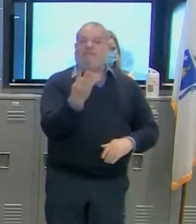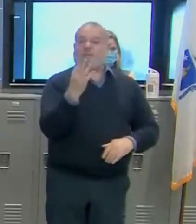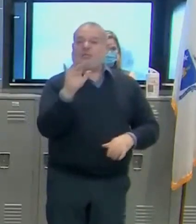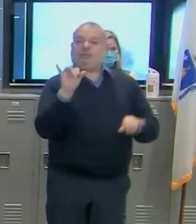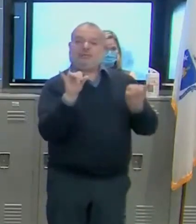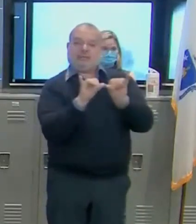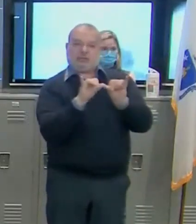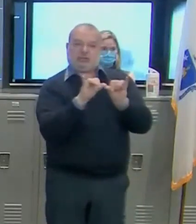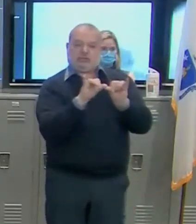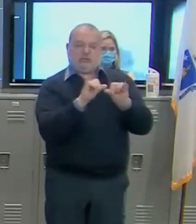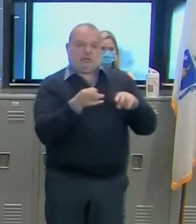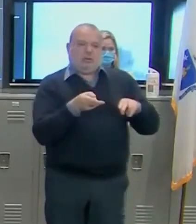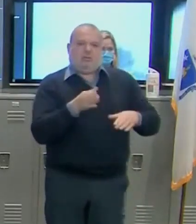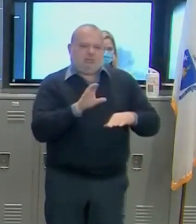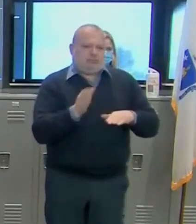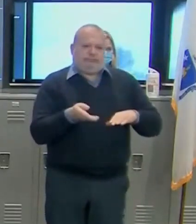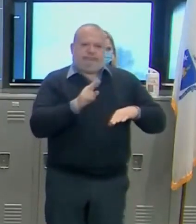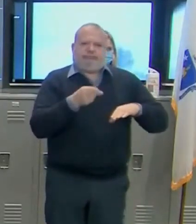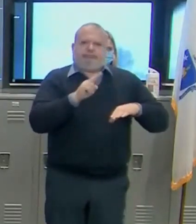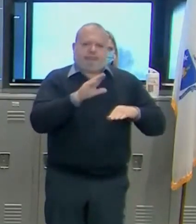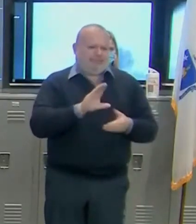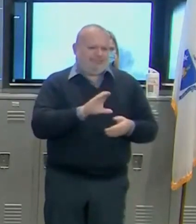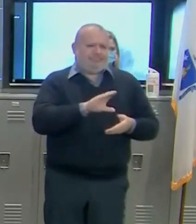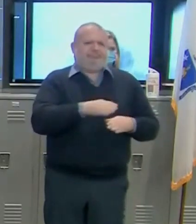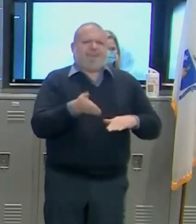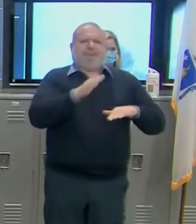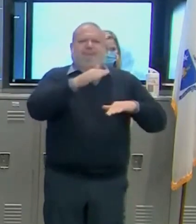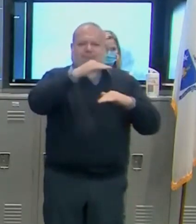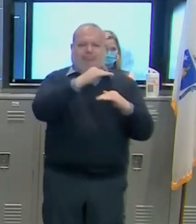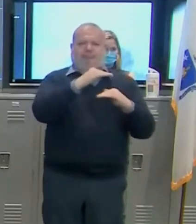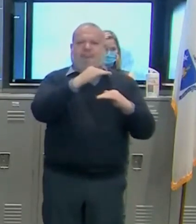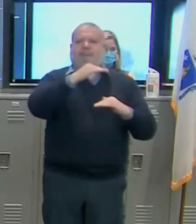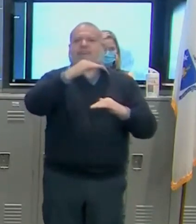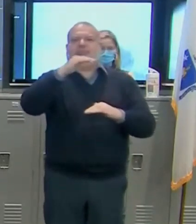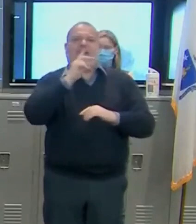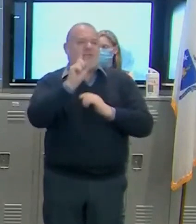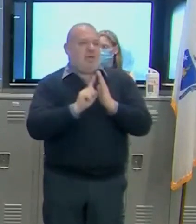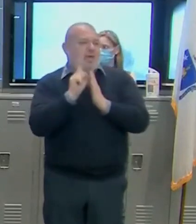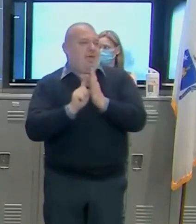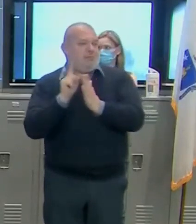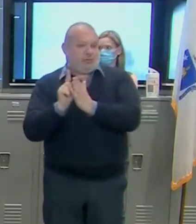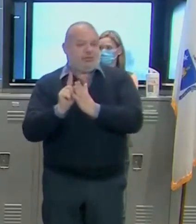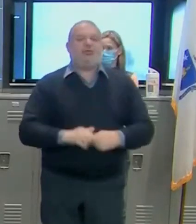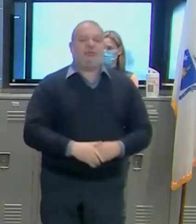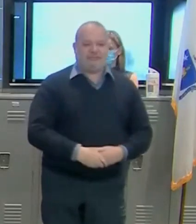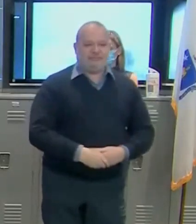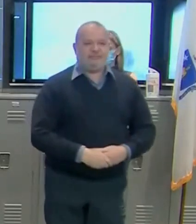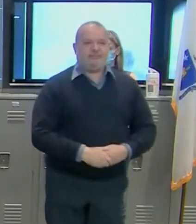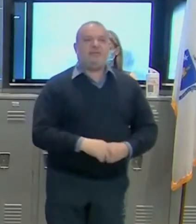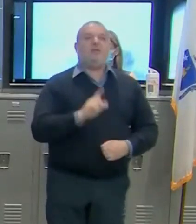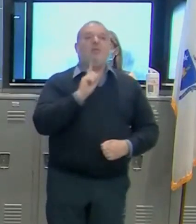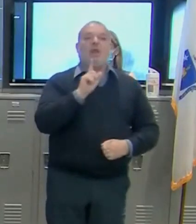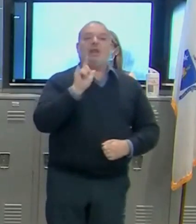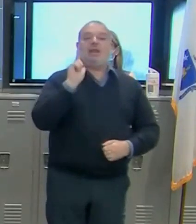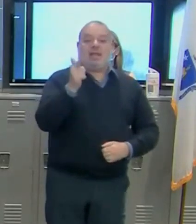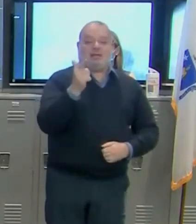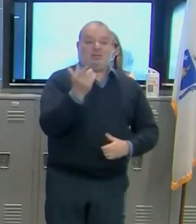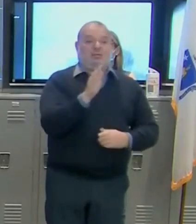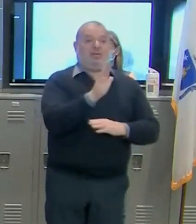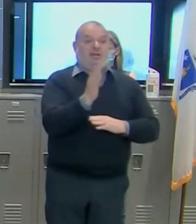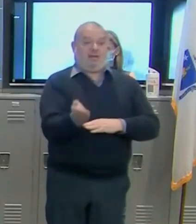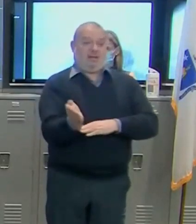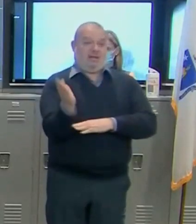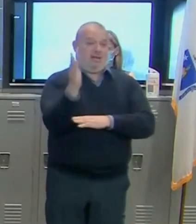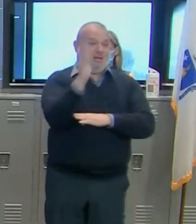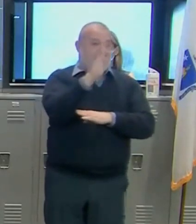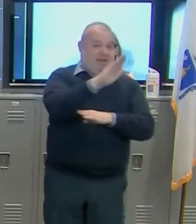we expect that will continue for the next hour or two, and eventually will taper off. Light to moderate snow will